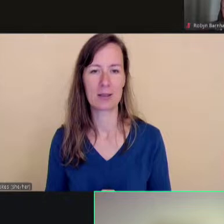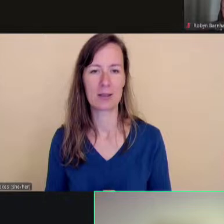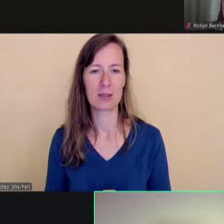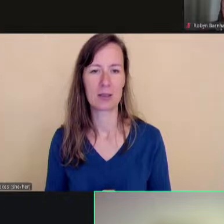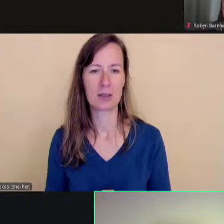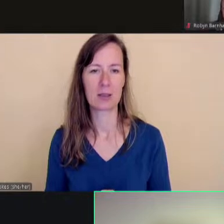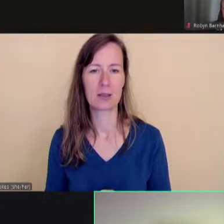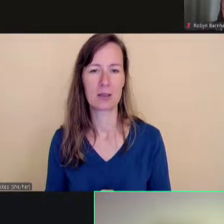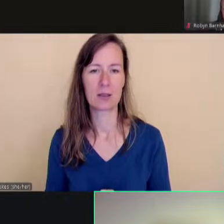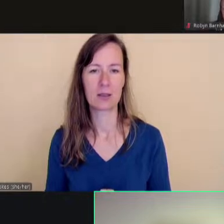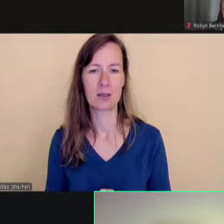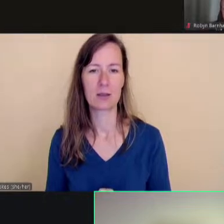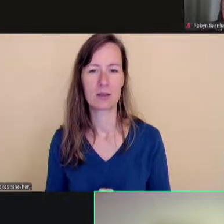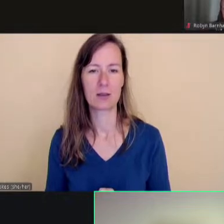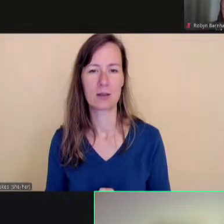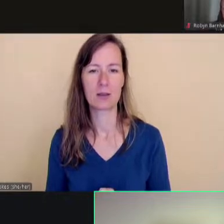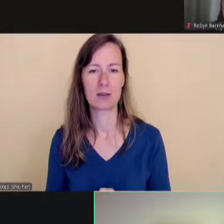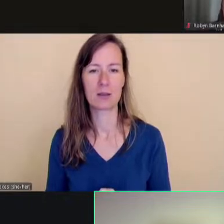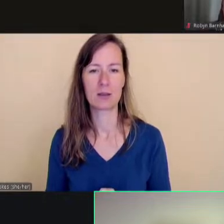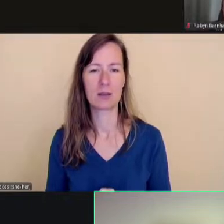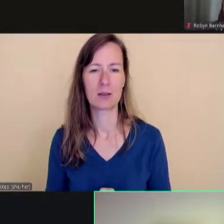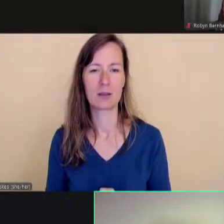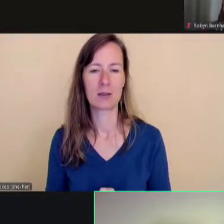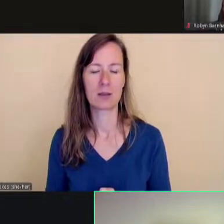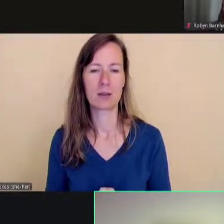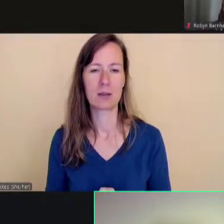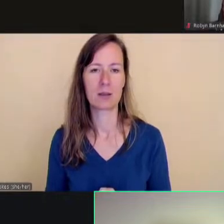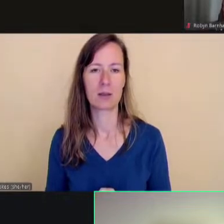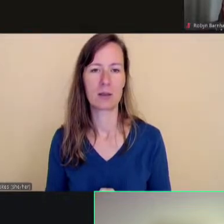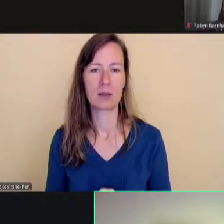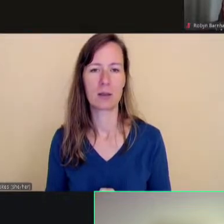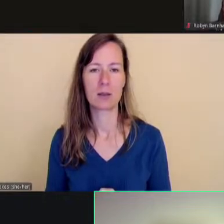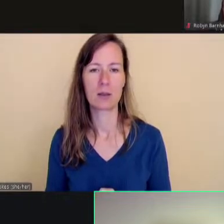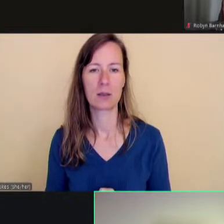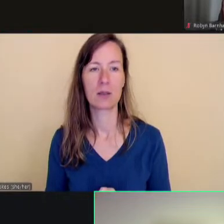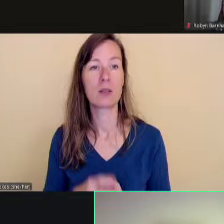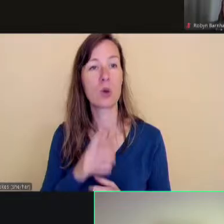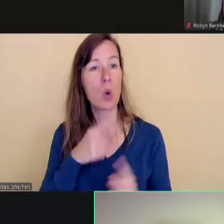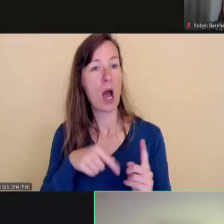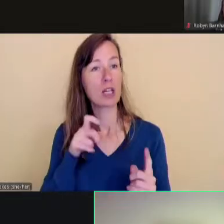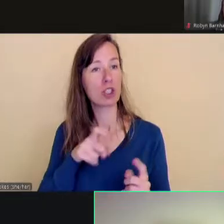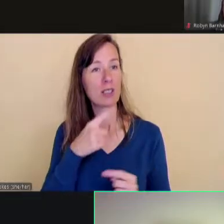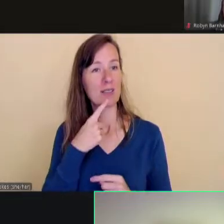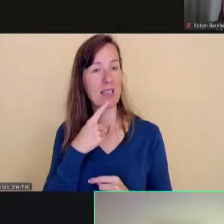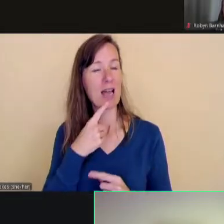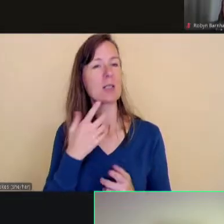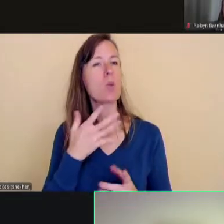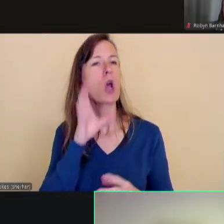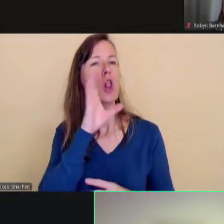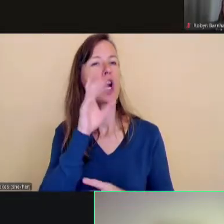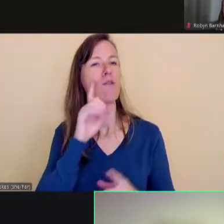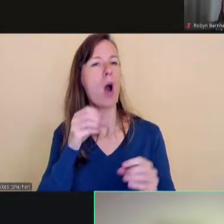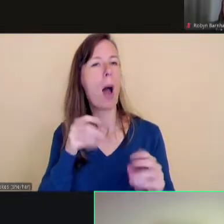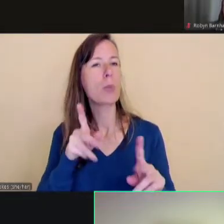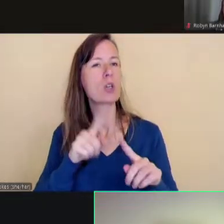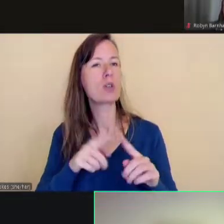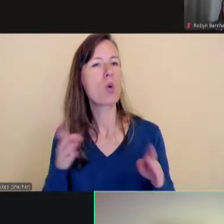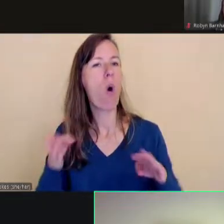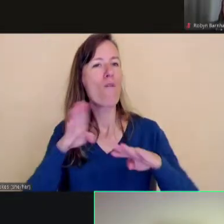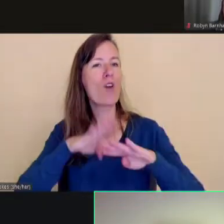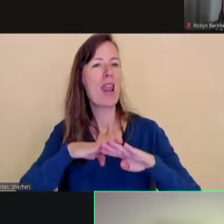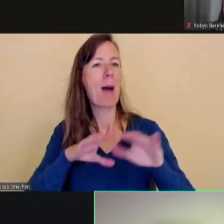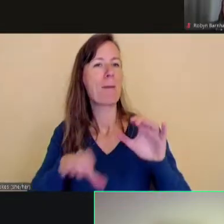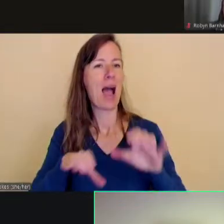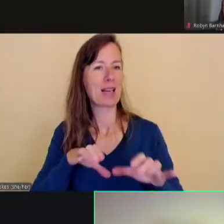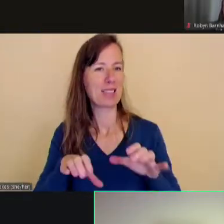No, go ahead. Maybe what I should have said is we're looking for opportunities to overlap activities so we do more than one thing at a